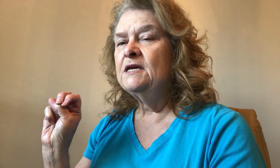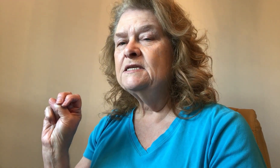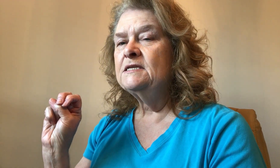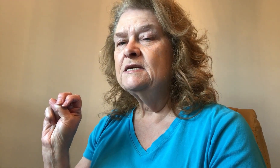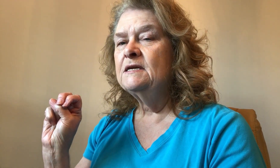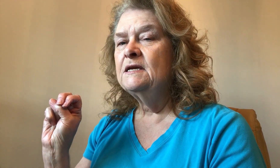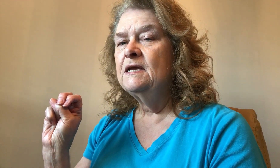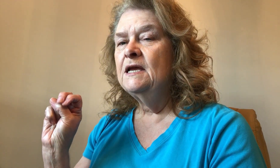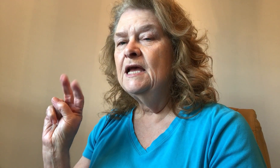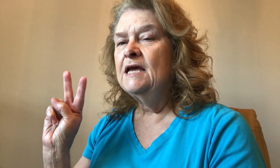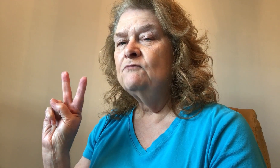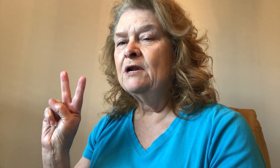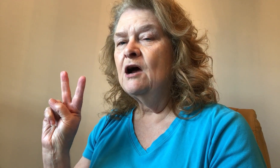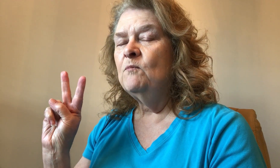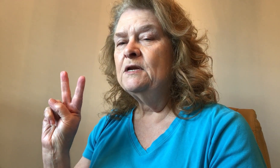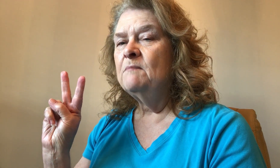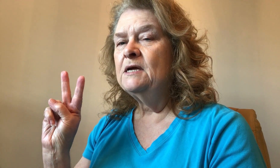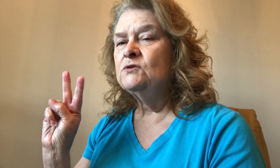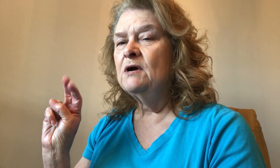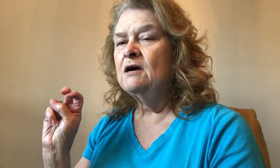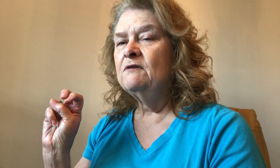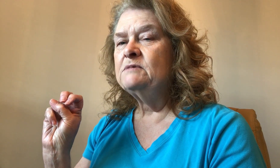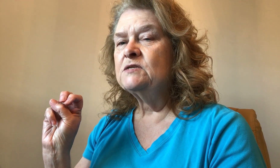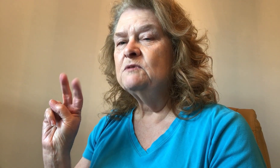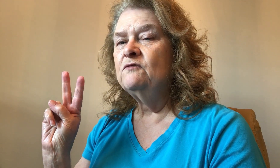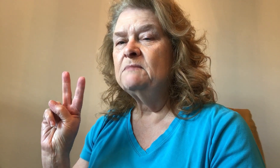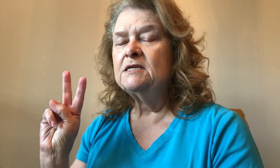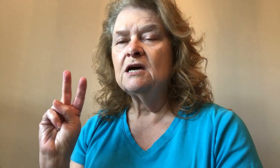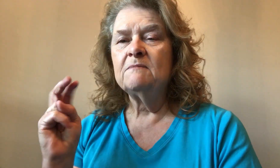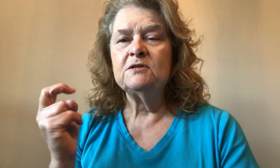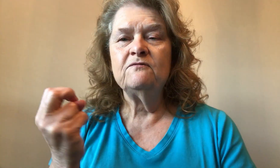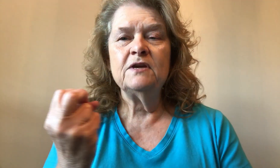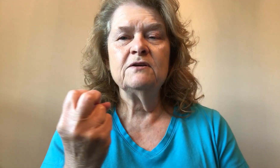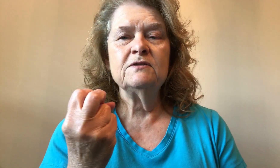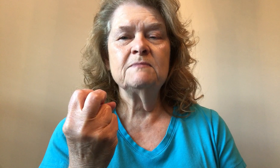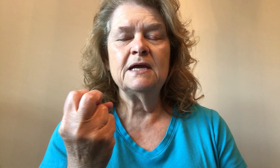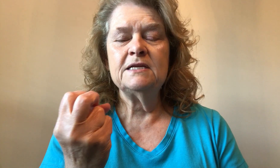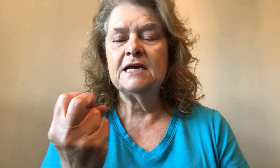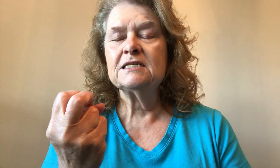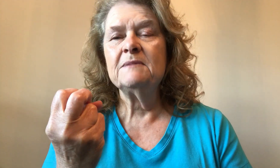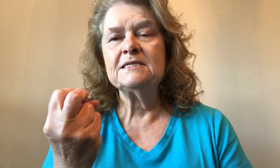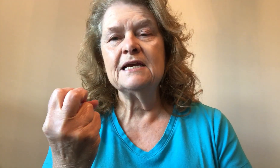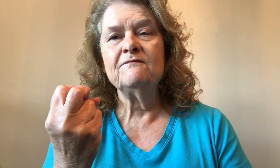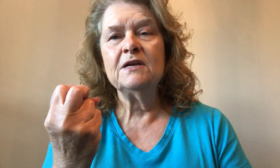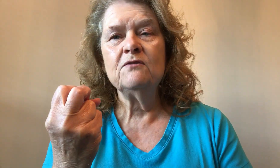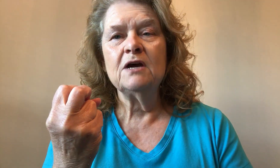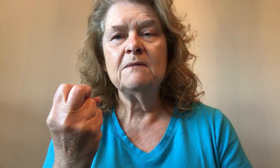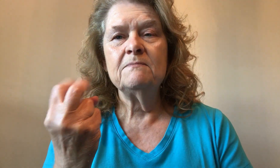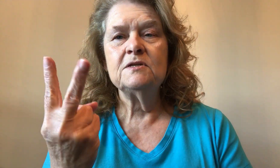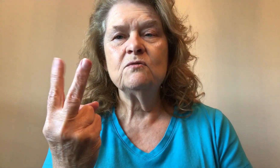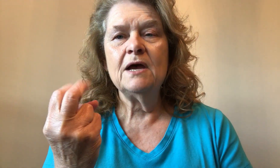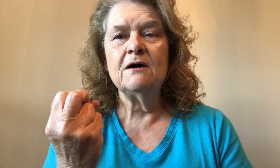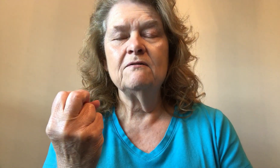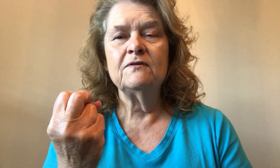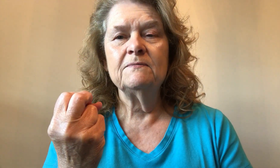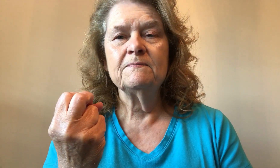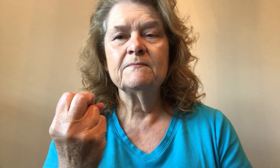fist, and when I open up my 12, I'm just moving my top 2 fingers, my index and my second finger up. 12.